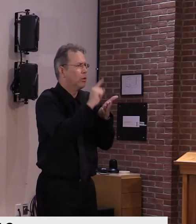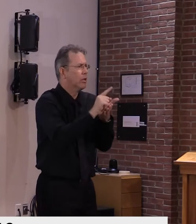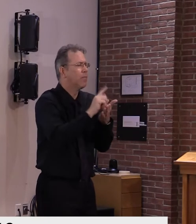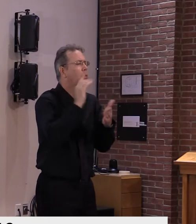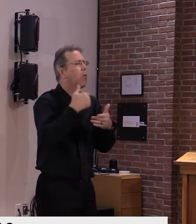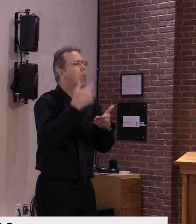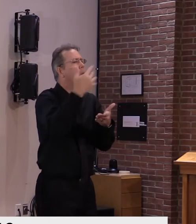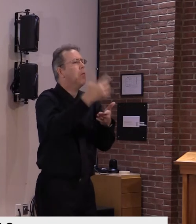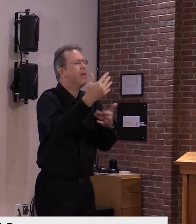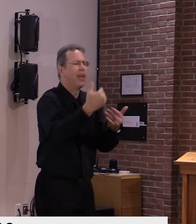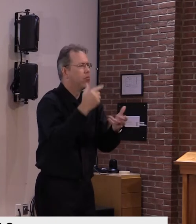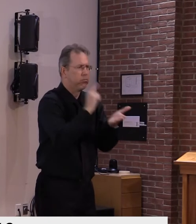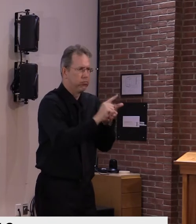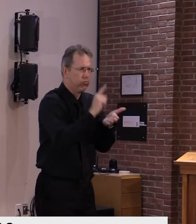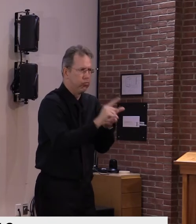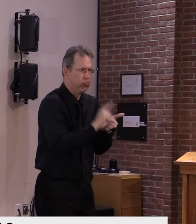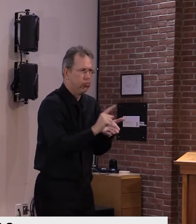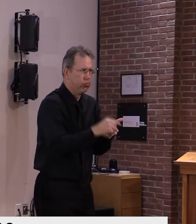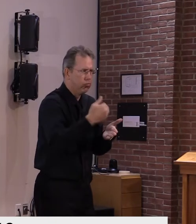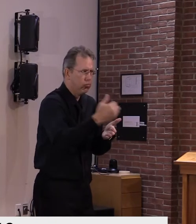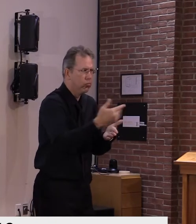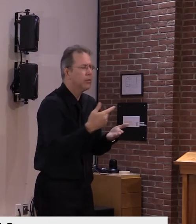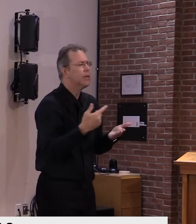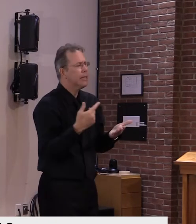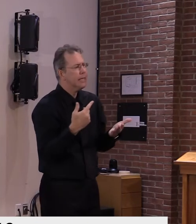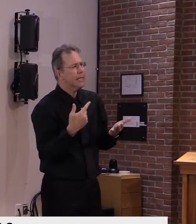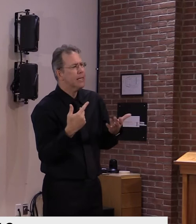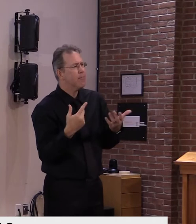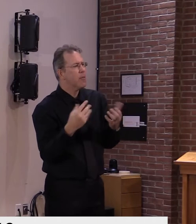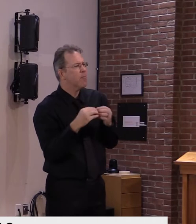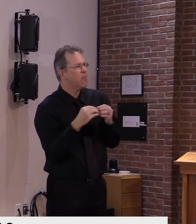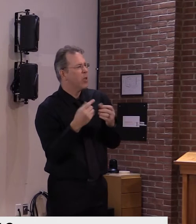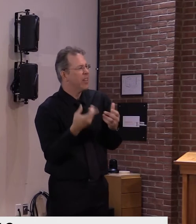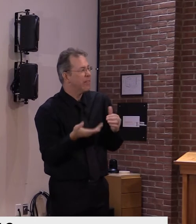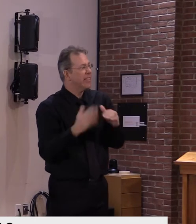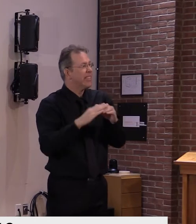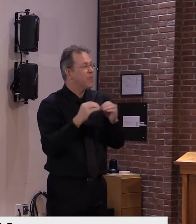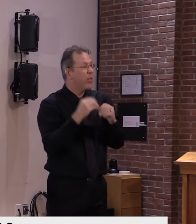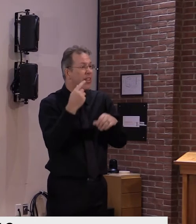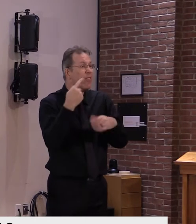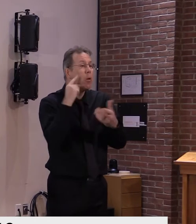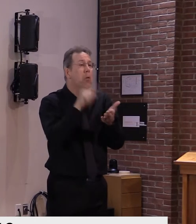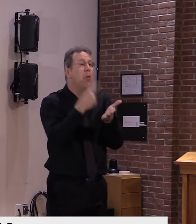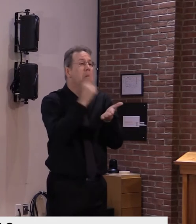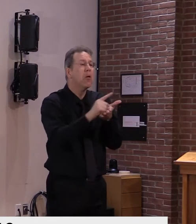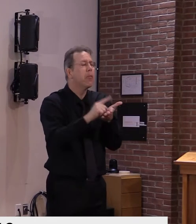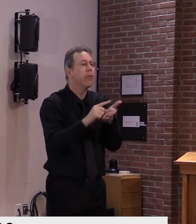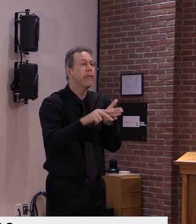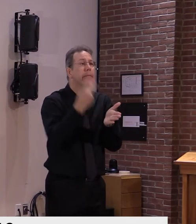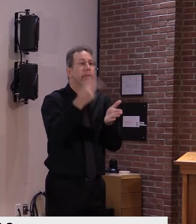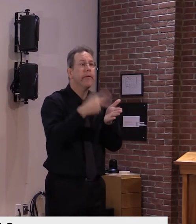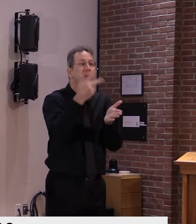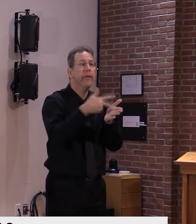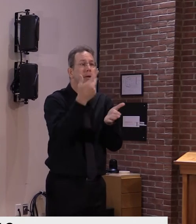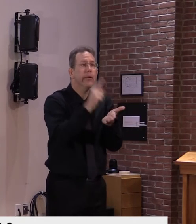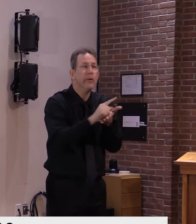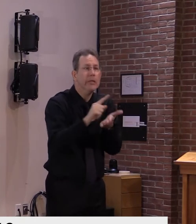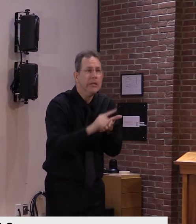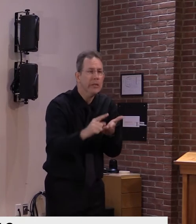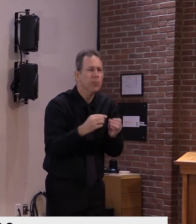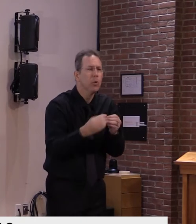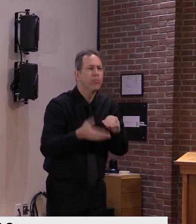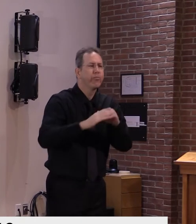even more further than weekly. So we are testing staff